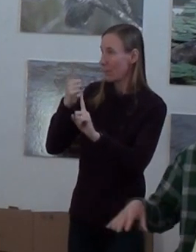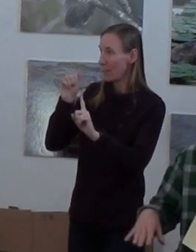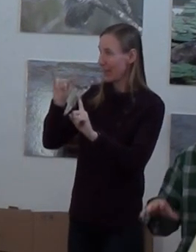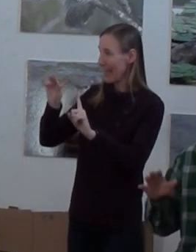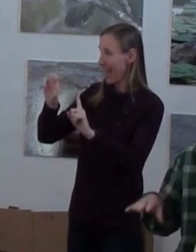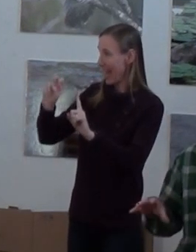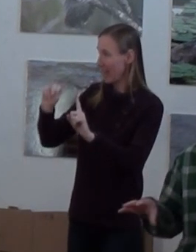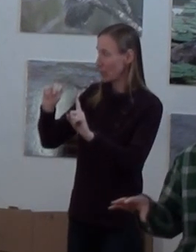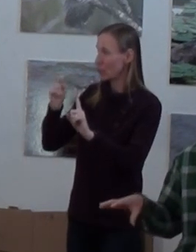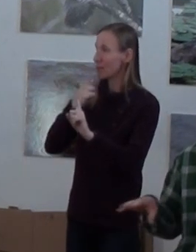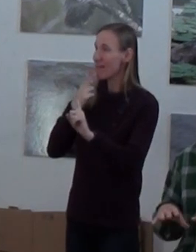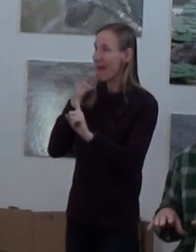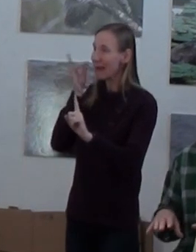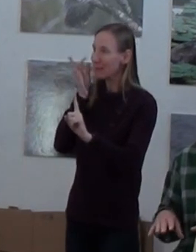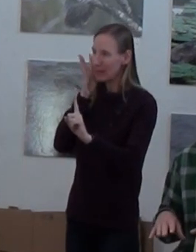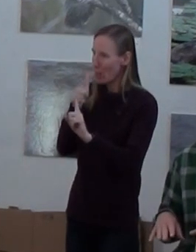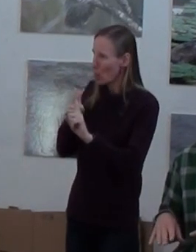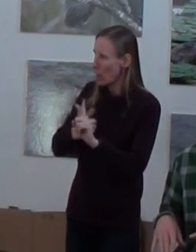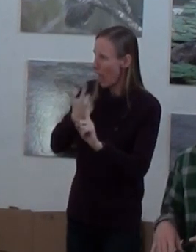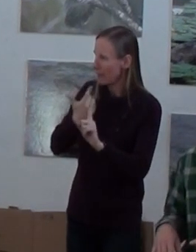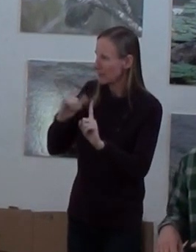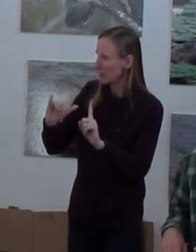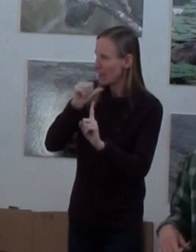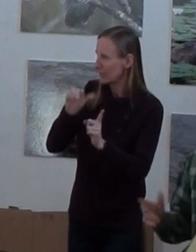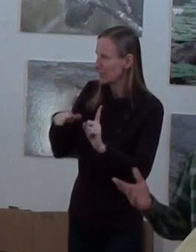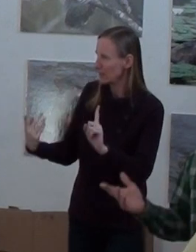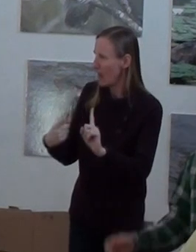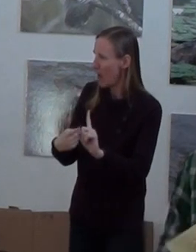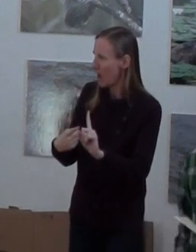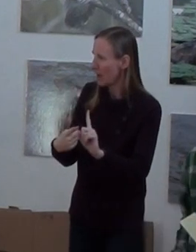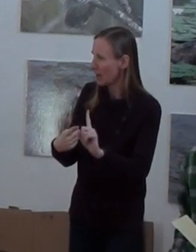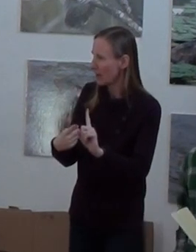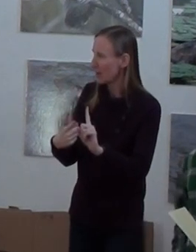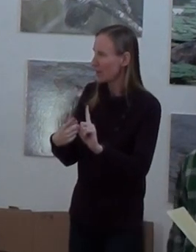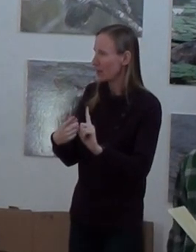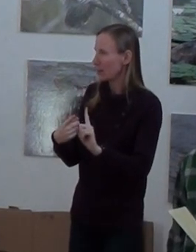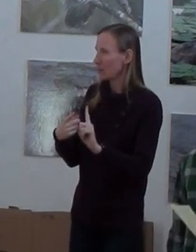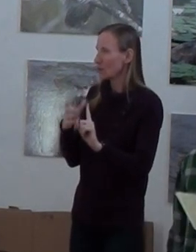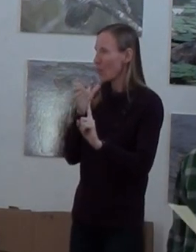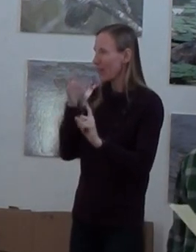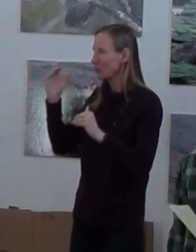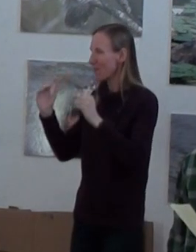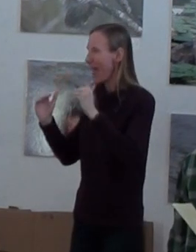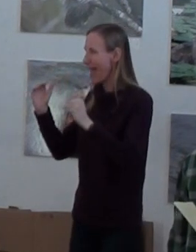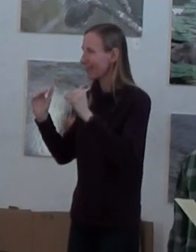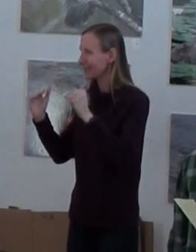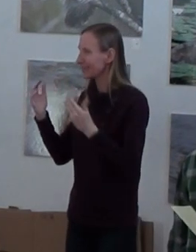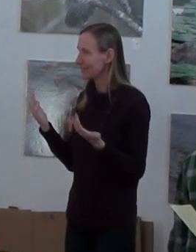there is a host parasite relationship that's stable there. So this whole notion that